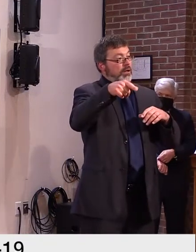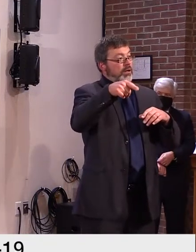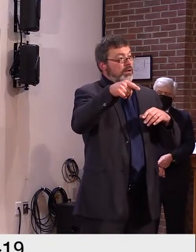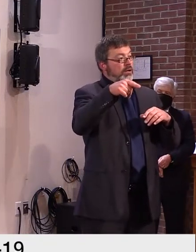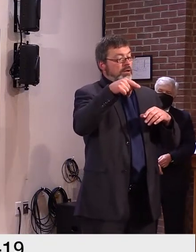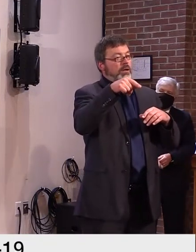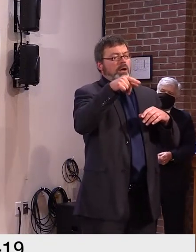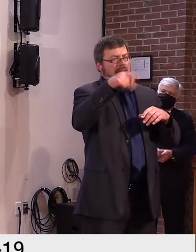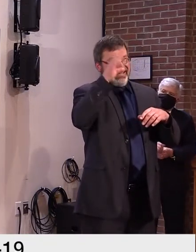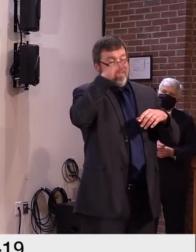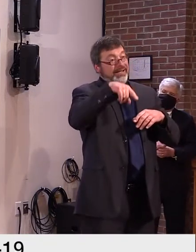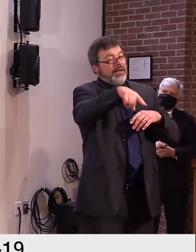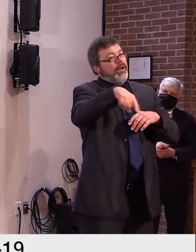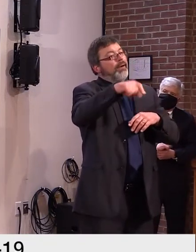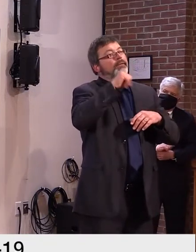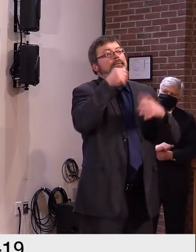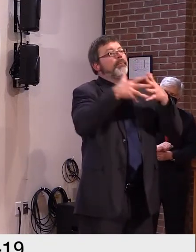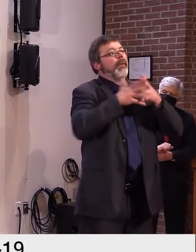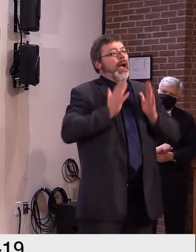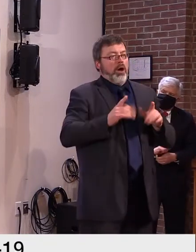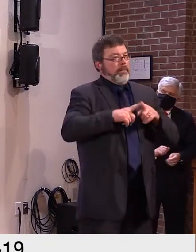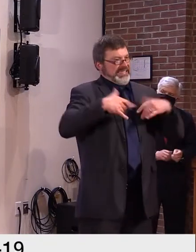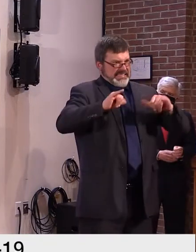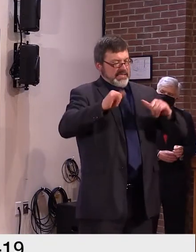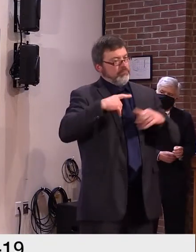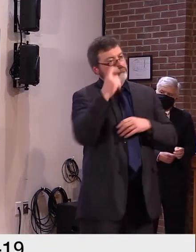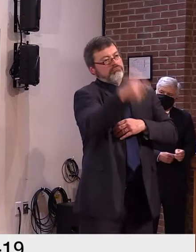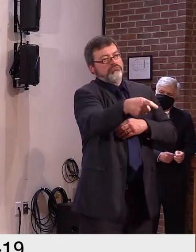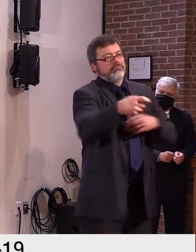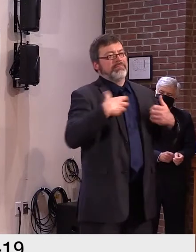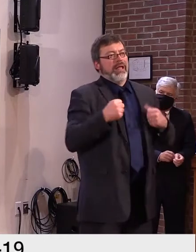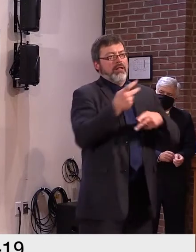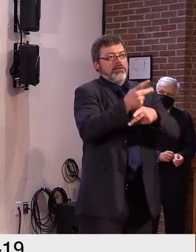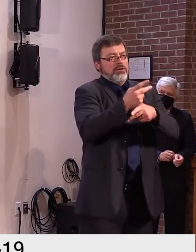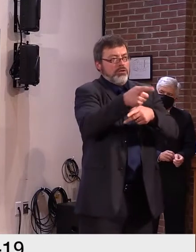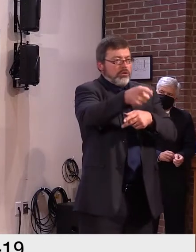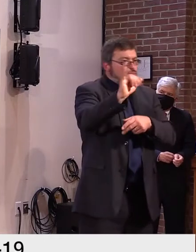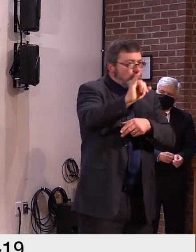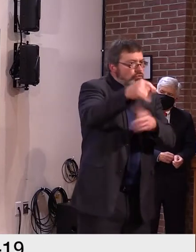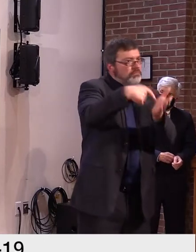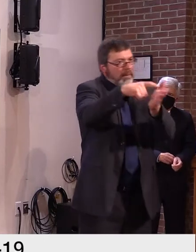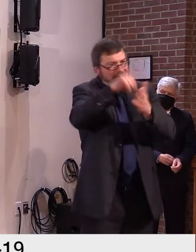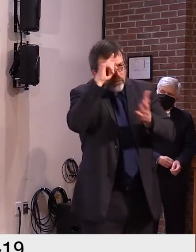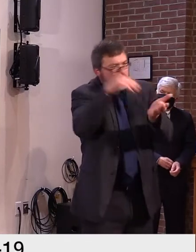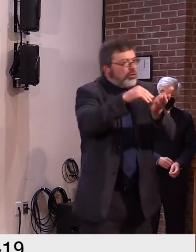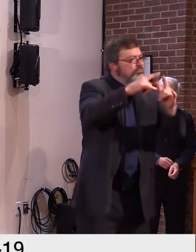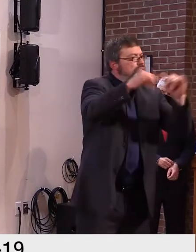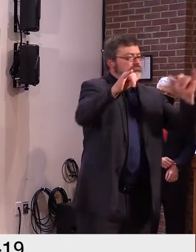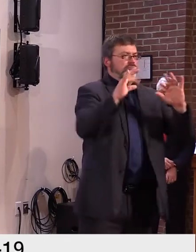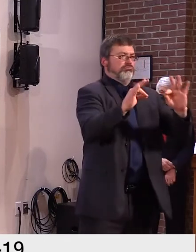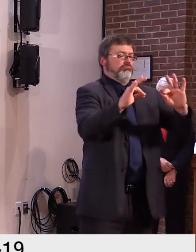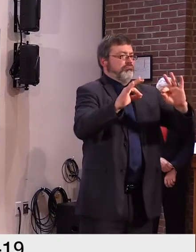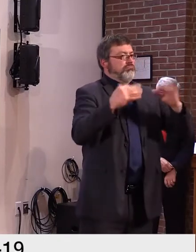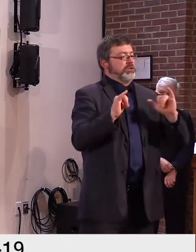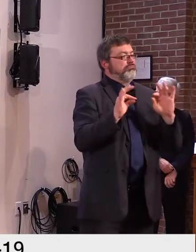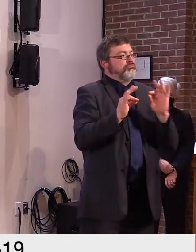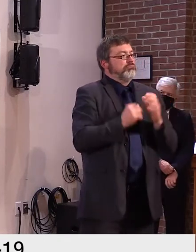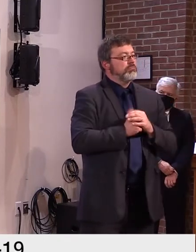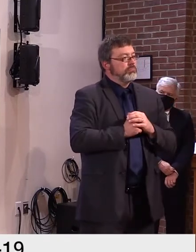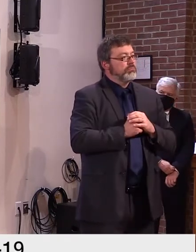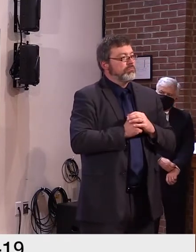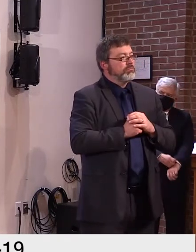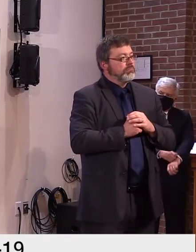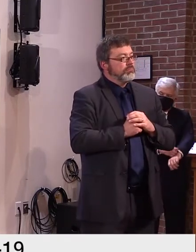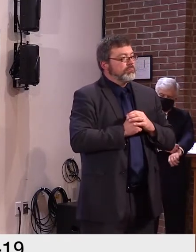members of our communities. Some of the H-2A workers employed at Champlain Orchards have actually worked in Vermont for